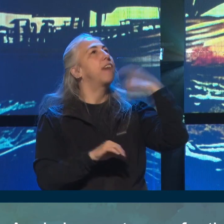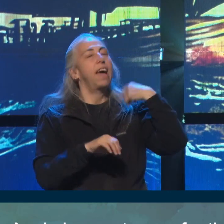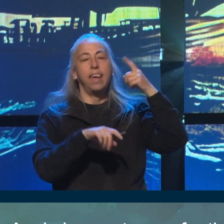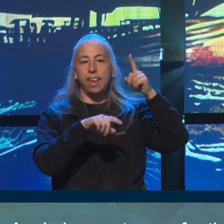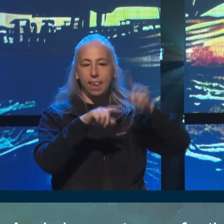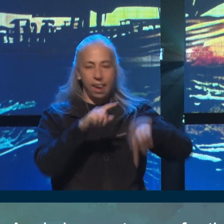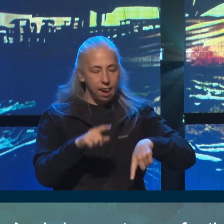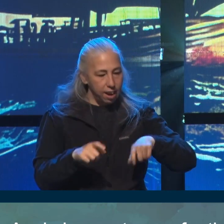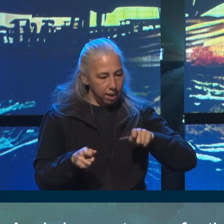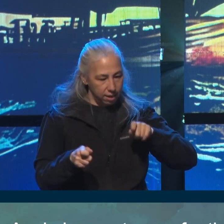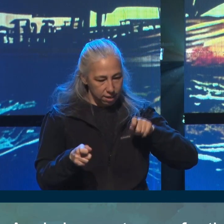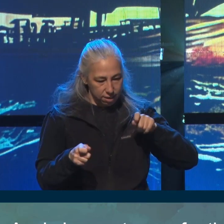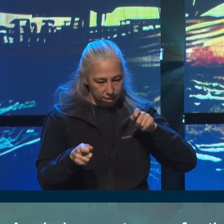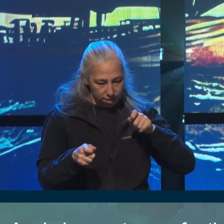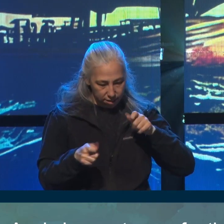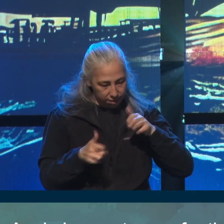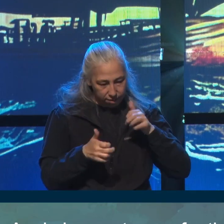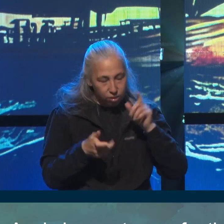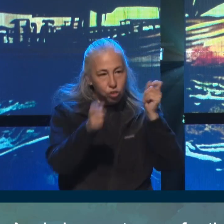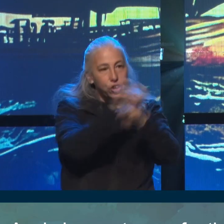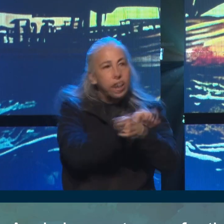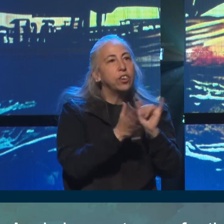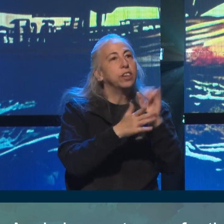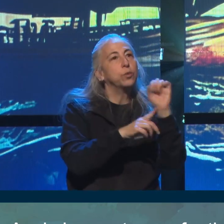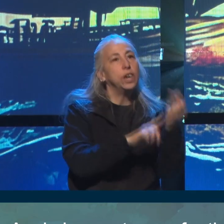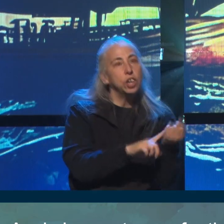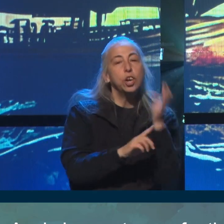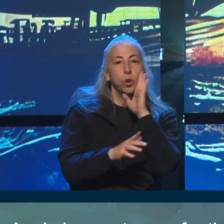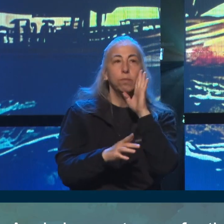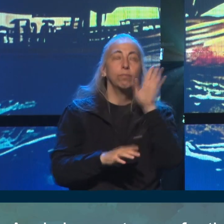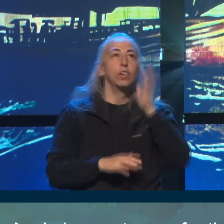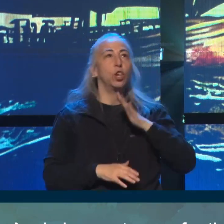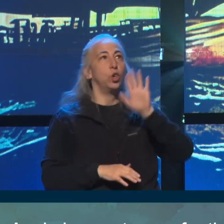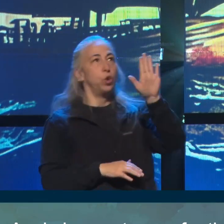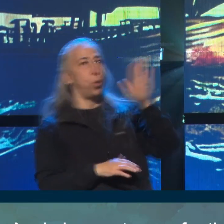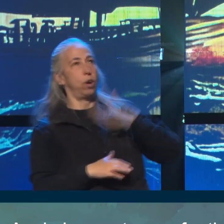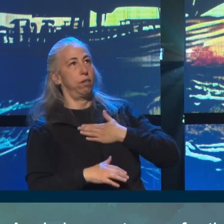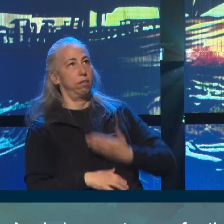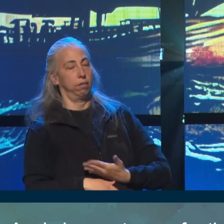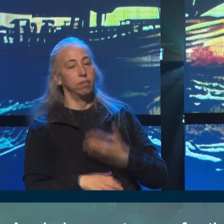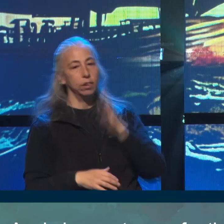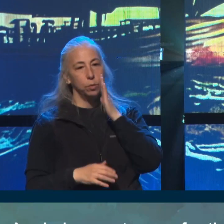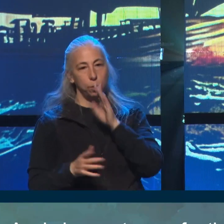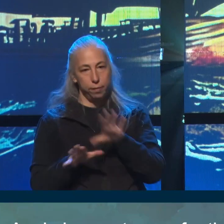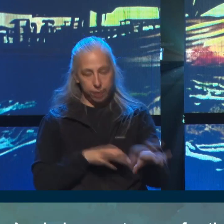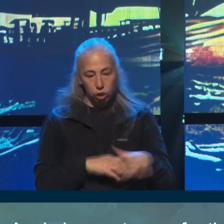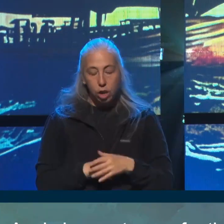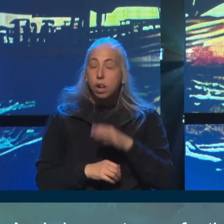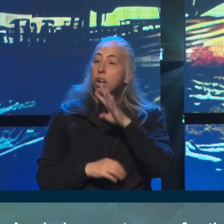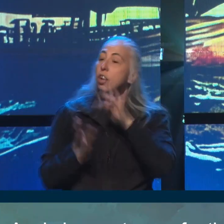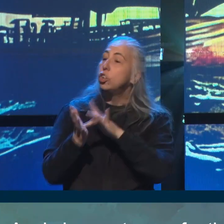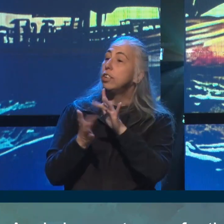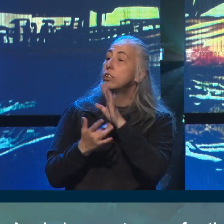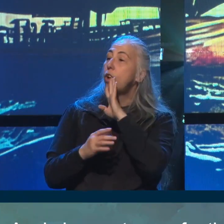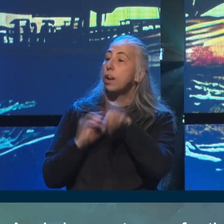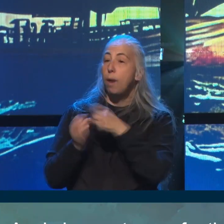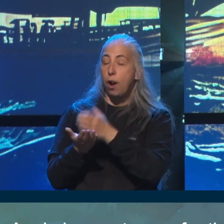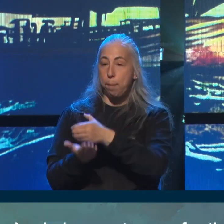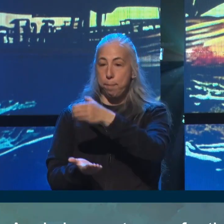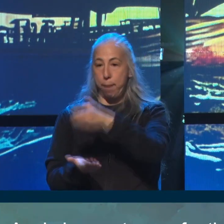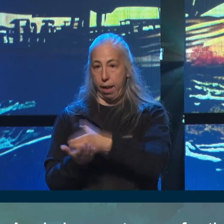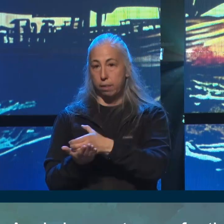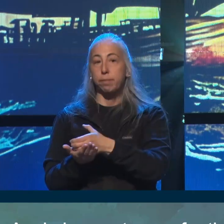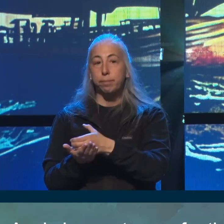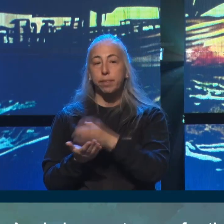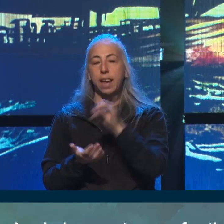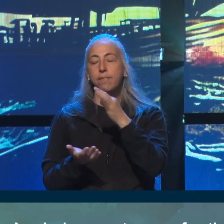unless I drink it, your will be done. And this is that metaphor, if you're not familiar with the passage, where Jesus talks about having a cup and if that cup could pass from